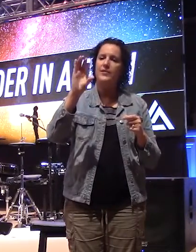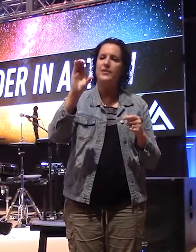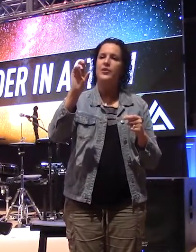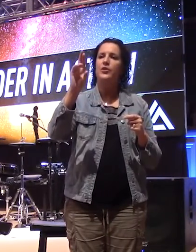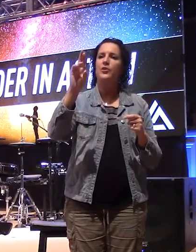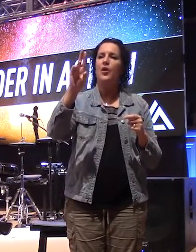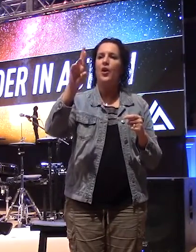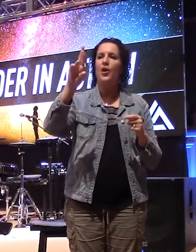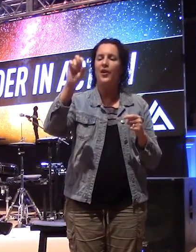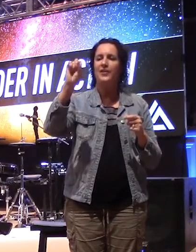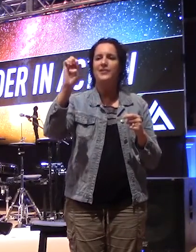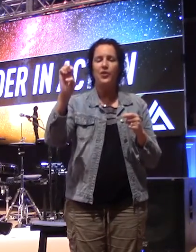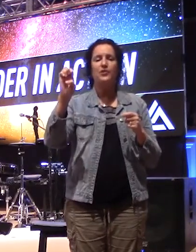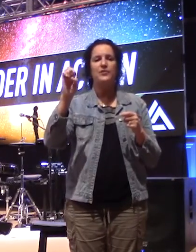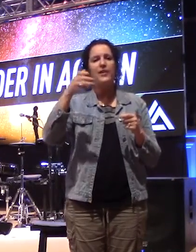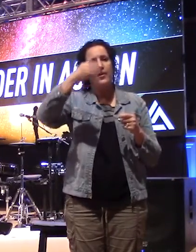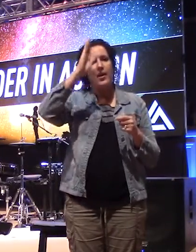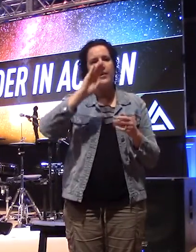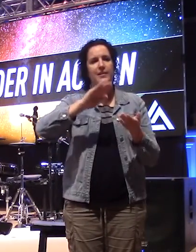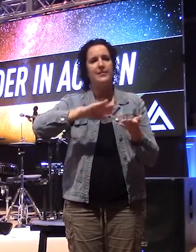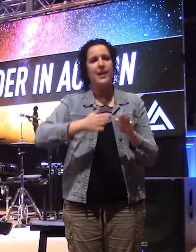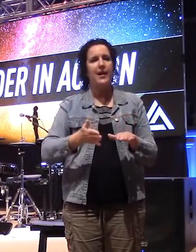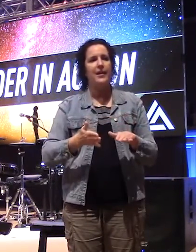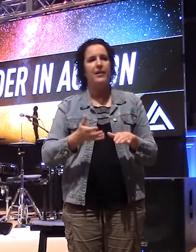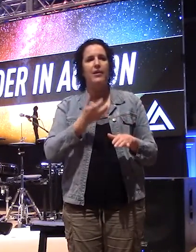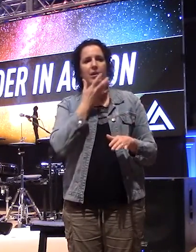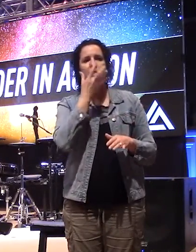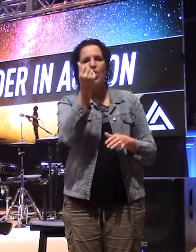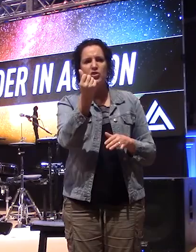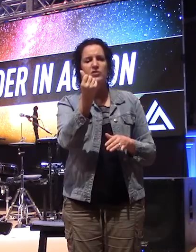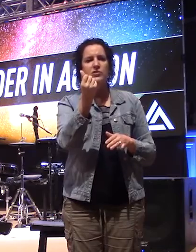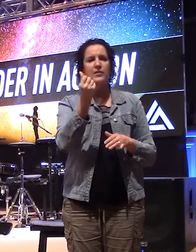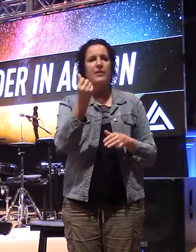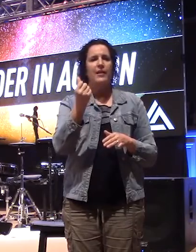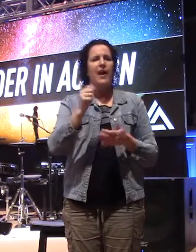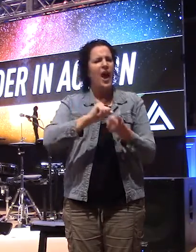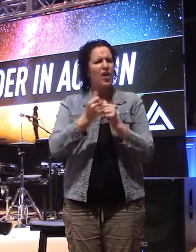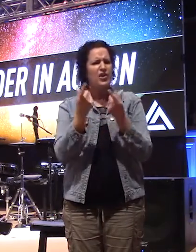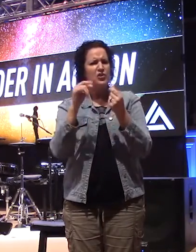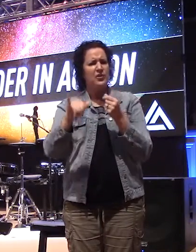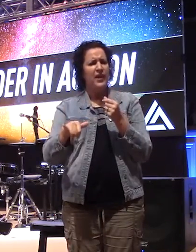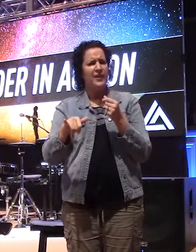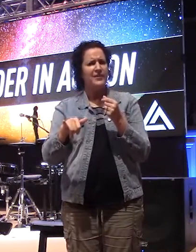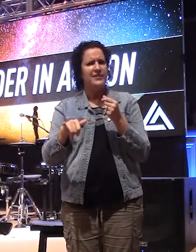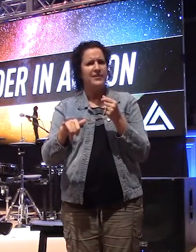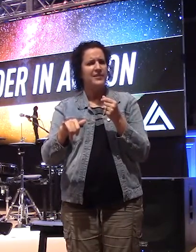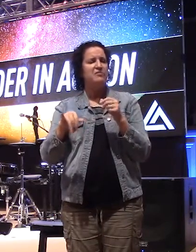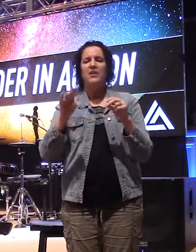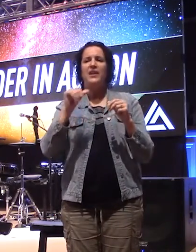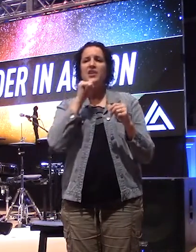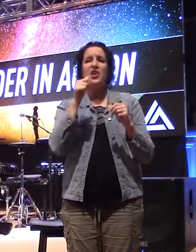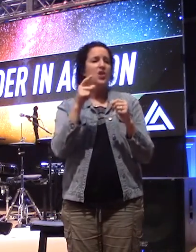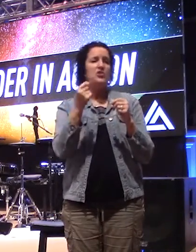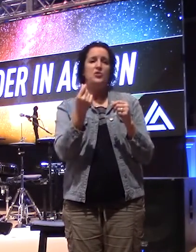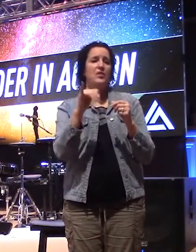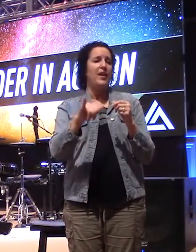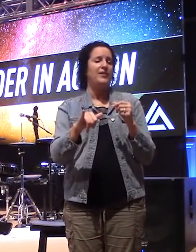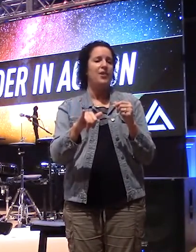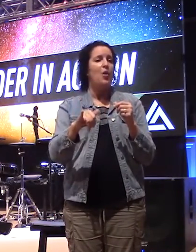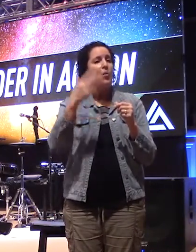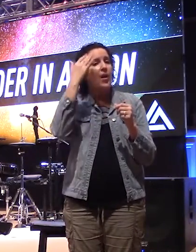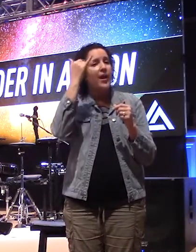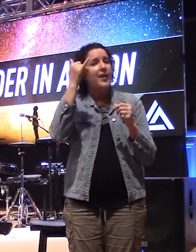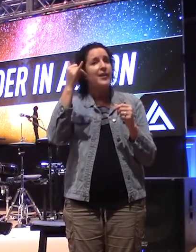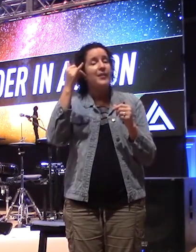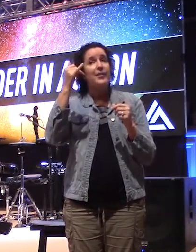Blessed be the name of the Lord. In all this, Job sinned not with his lips. How could he do that? Because he knew the ways of God. So